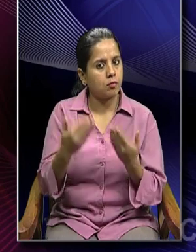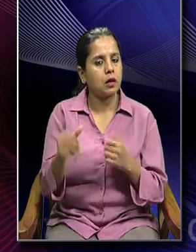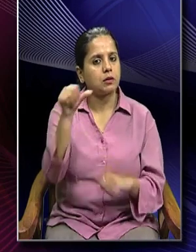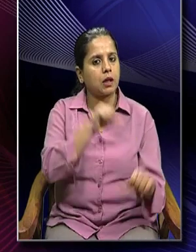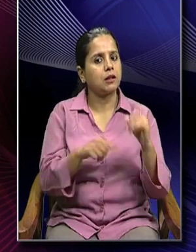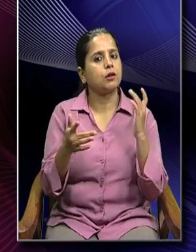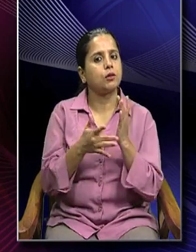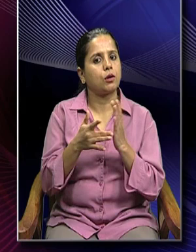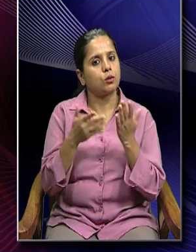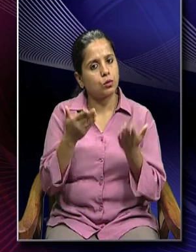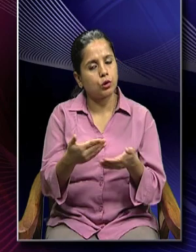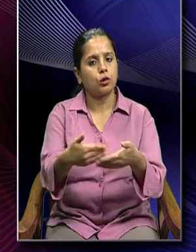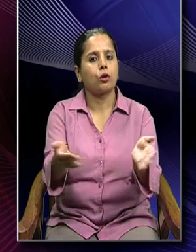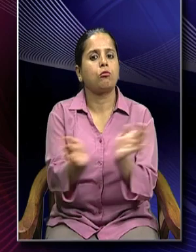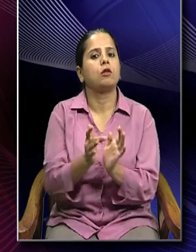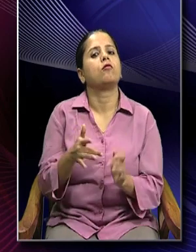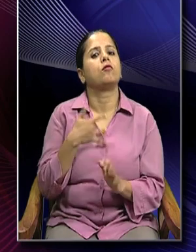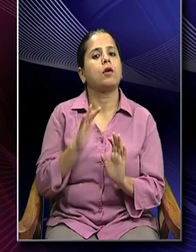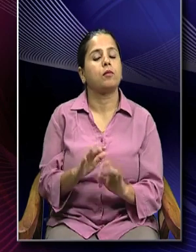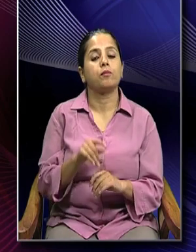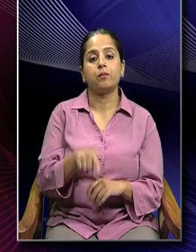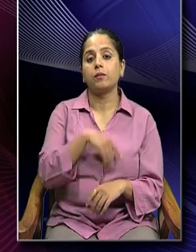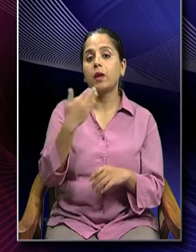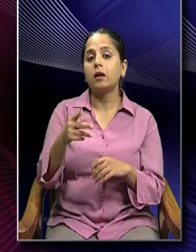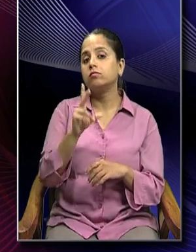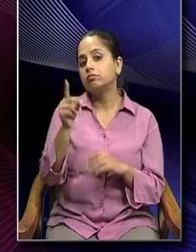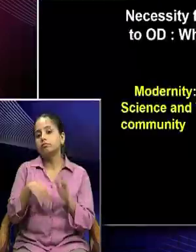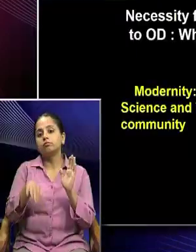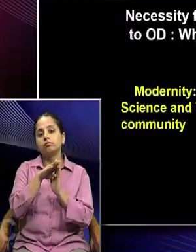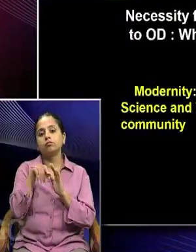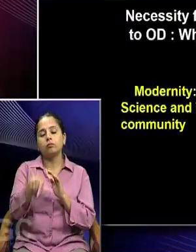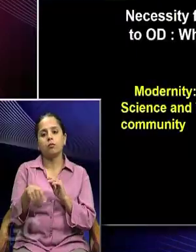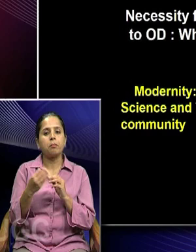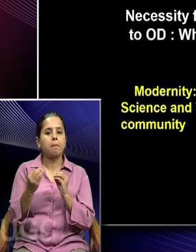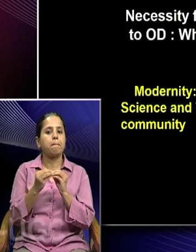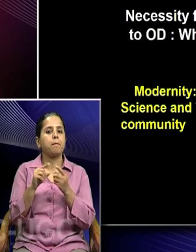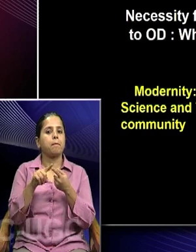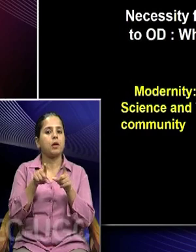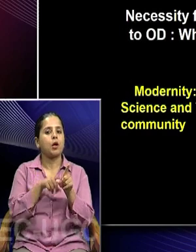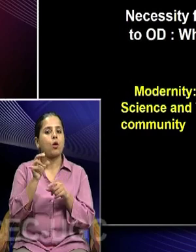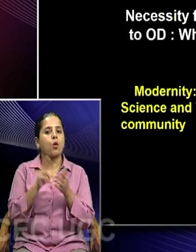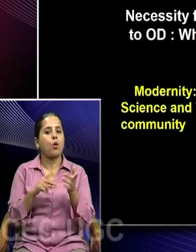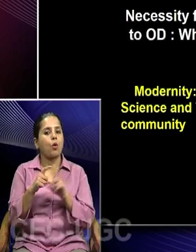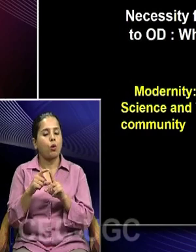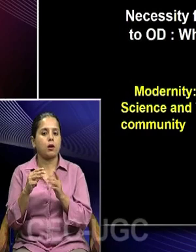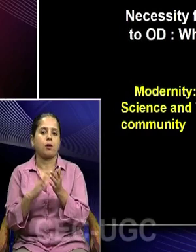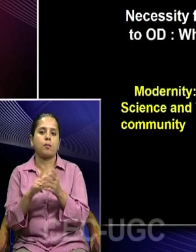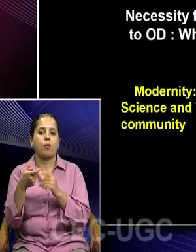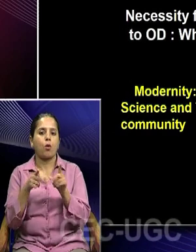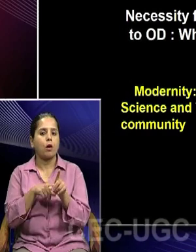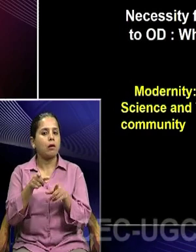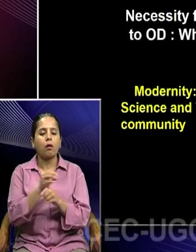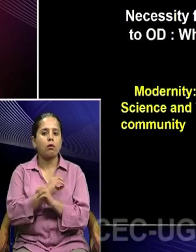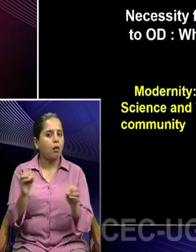and technology driven community. Then comes the next level, beyond modernity. Now, some people think that beyond modernity there is